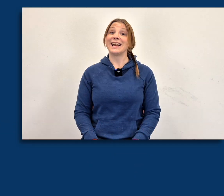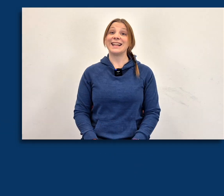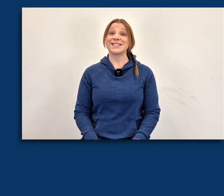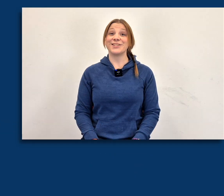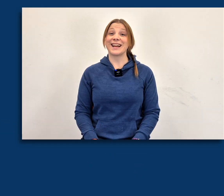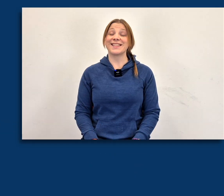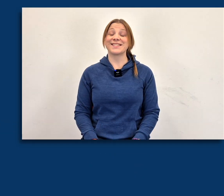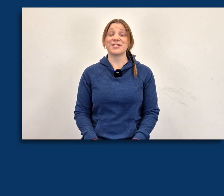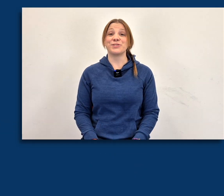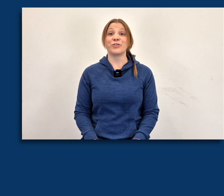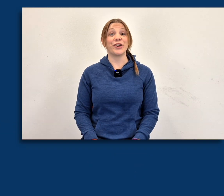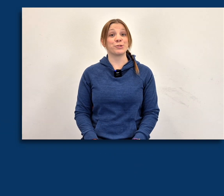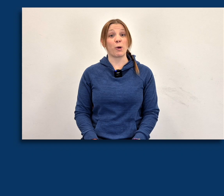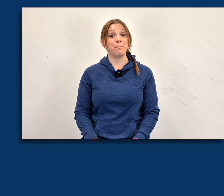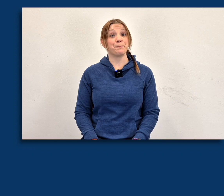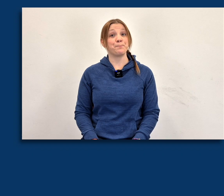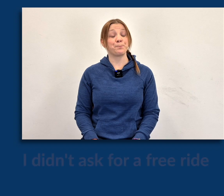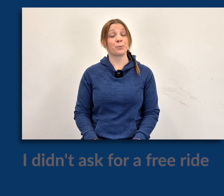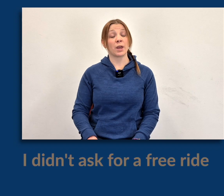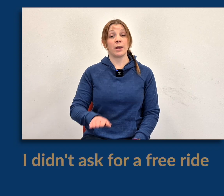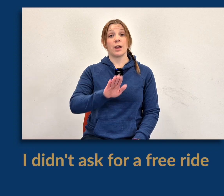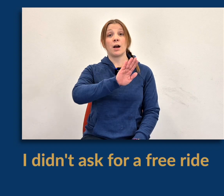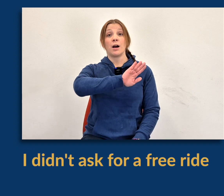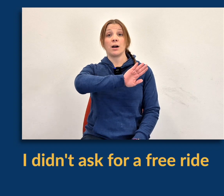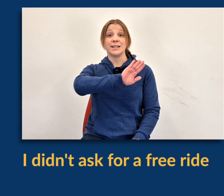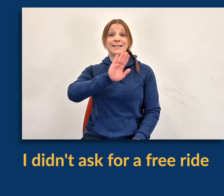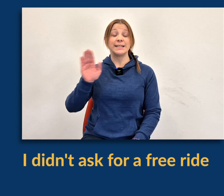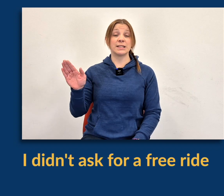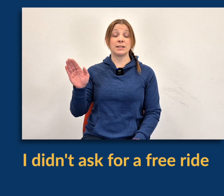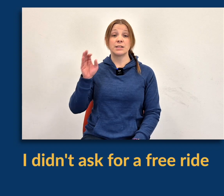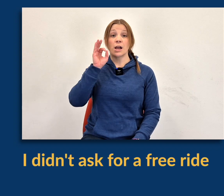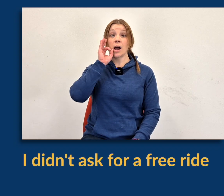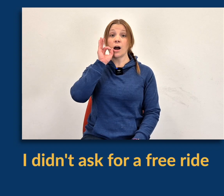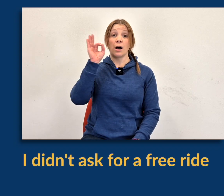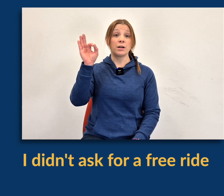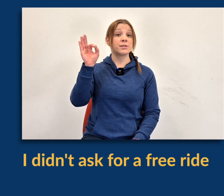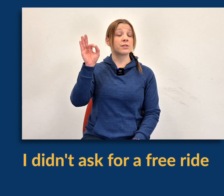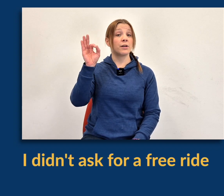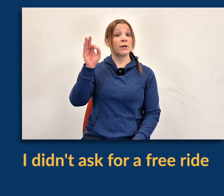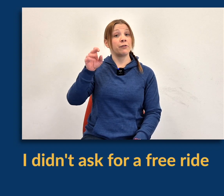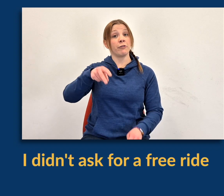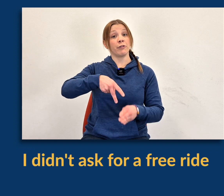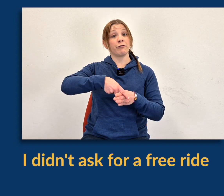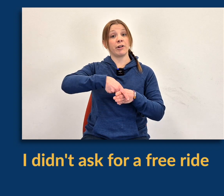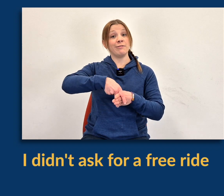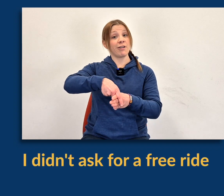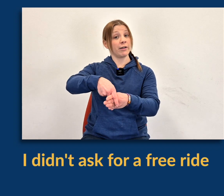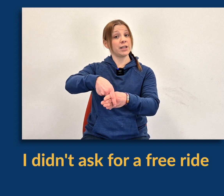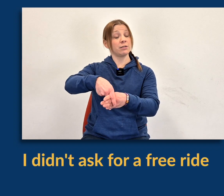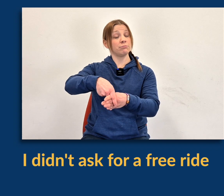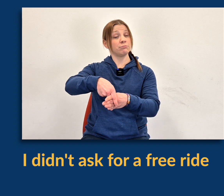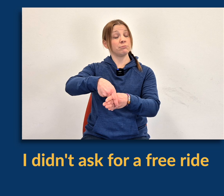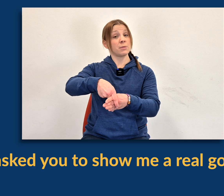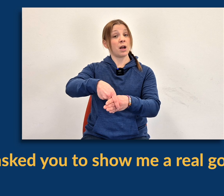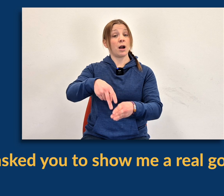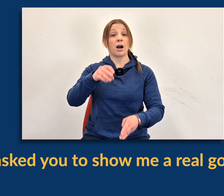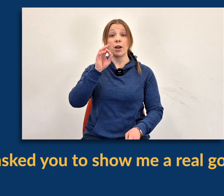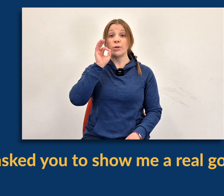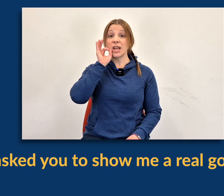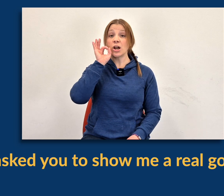Let's look at the signs for verse 1. I didn't ask for a free ride. I only